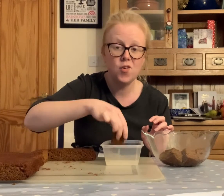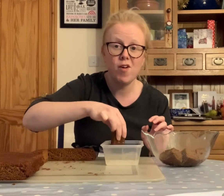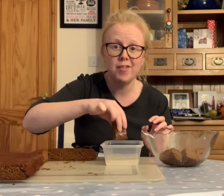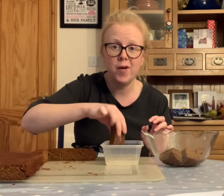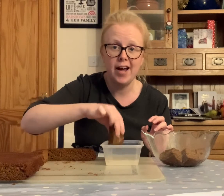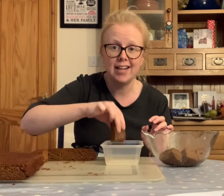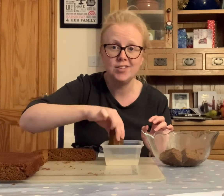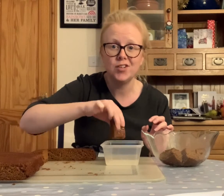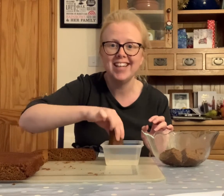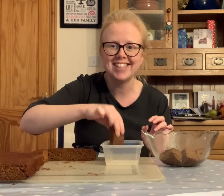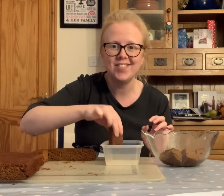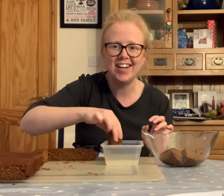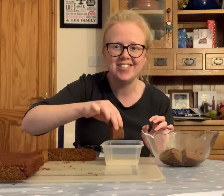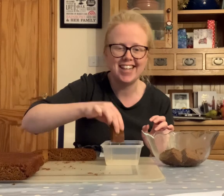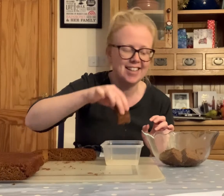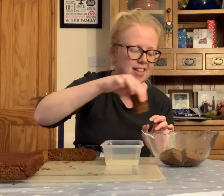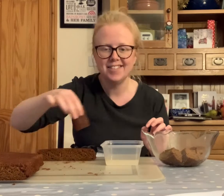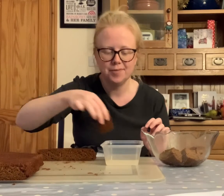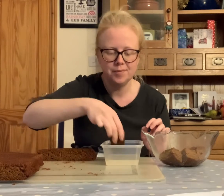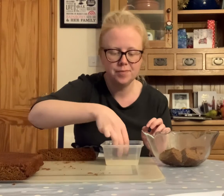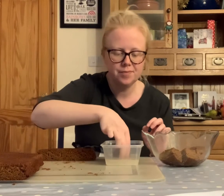Great work, little cooks, well done.